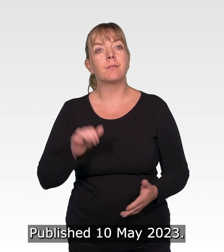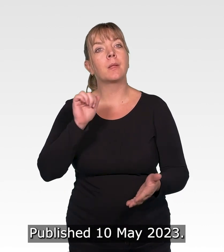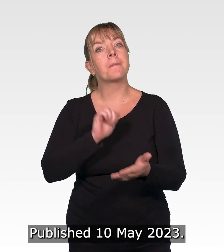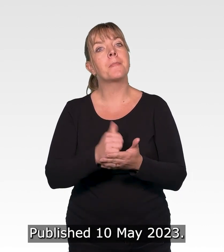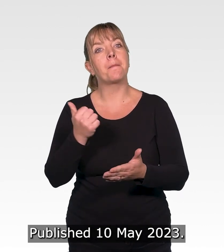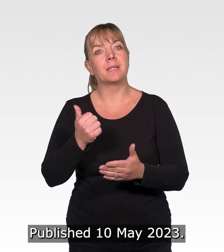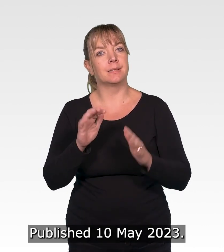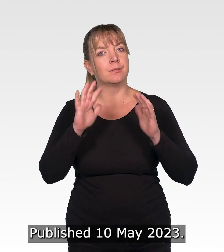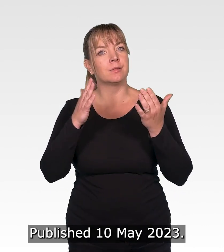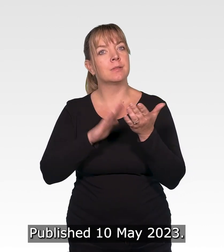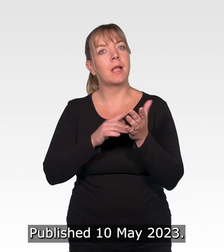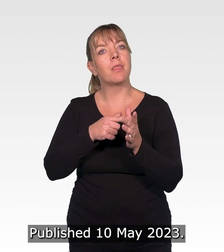Published the 10th of May,